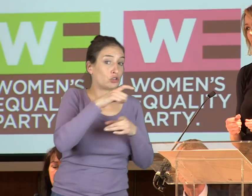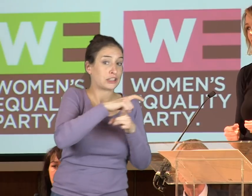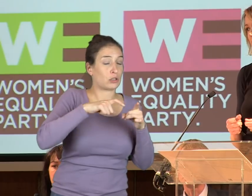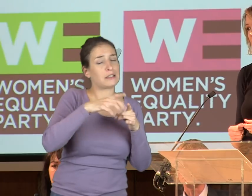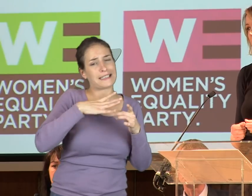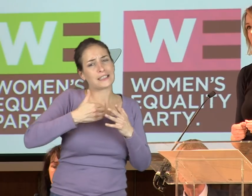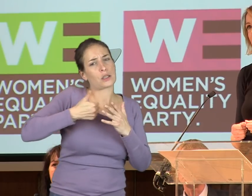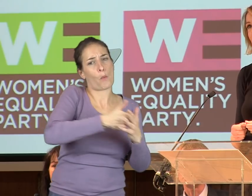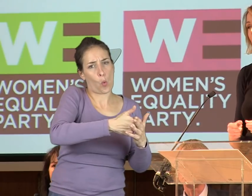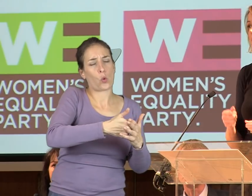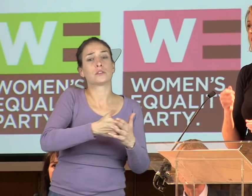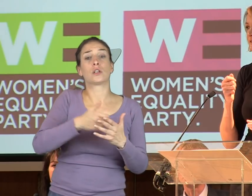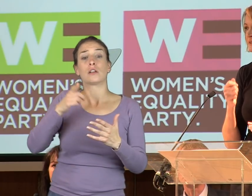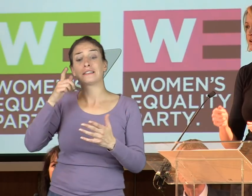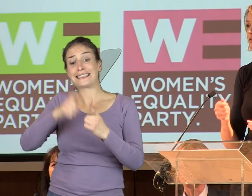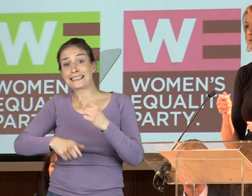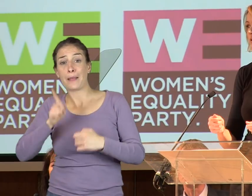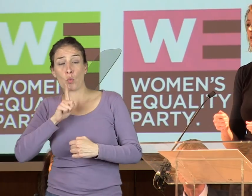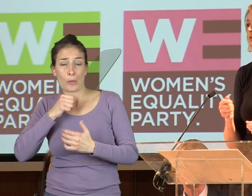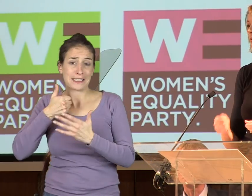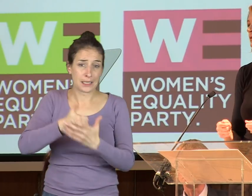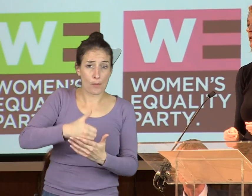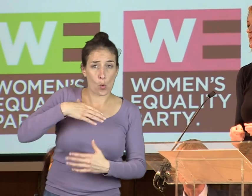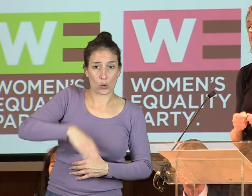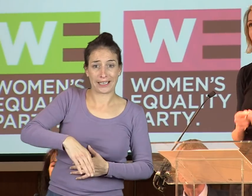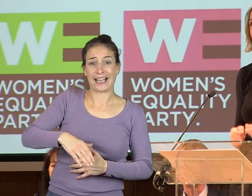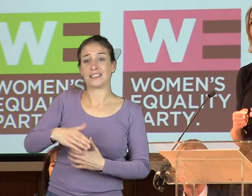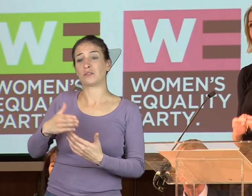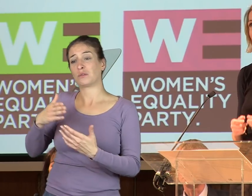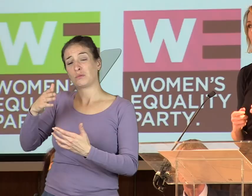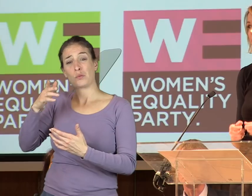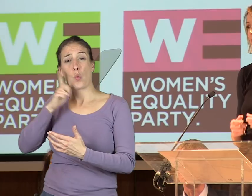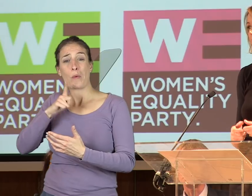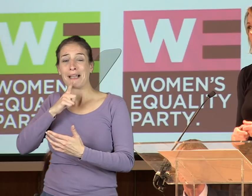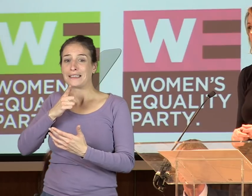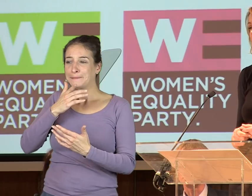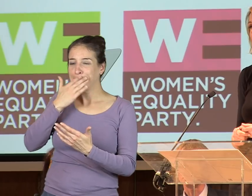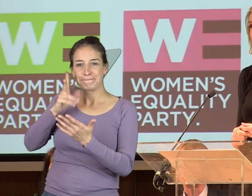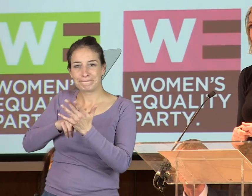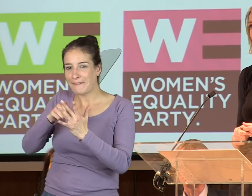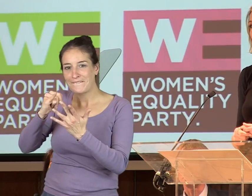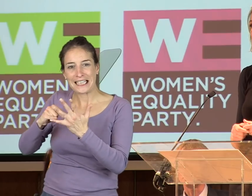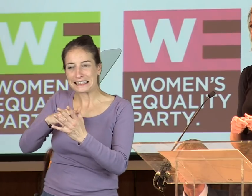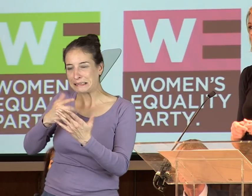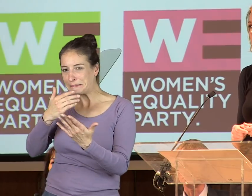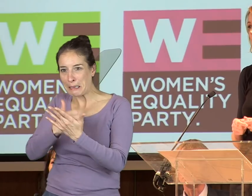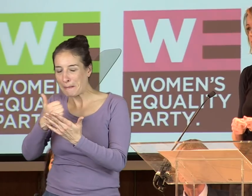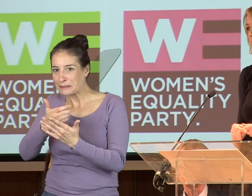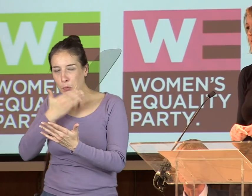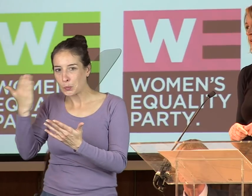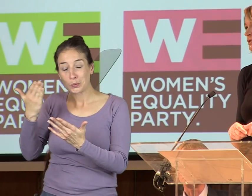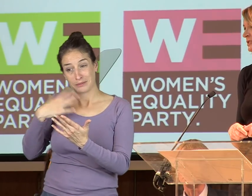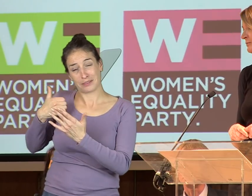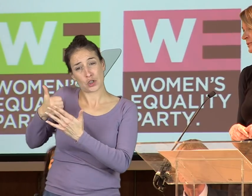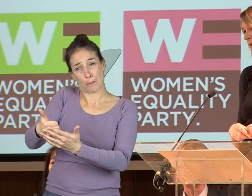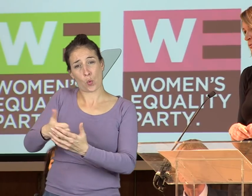insecure immigration status. It is essential to fund support services to help women rebuild their lives. And we must